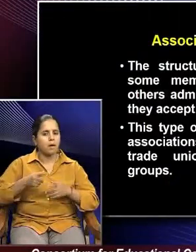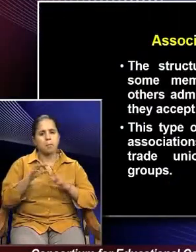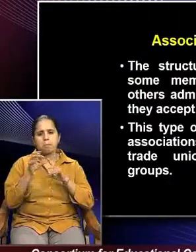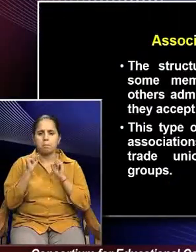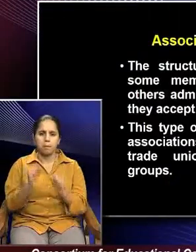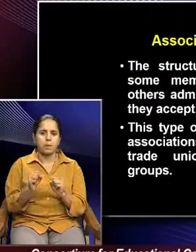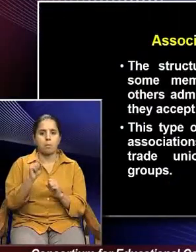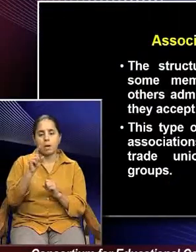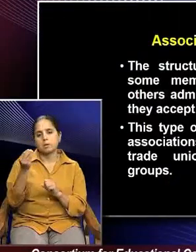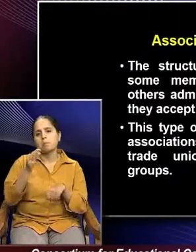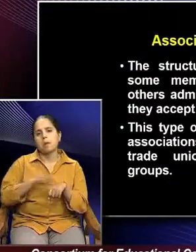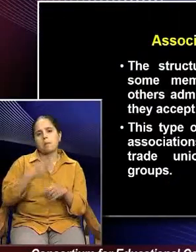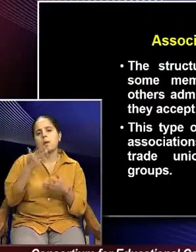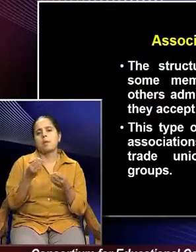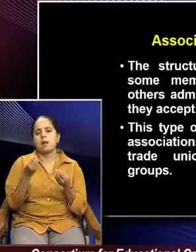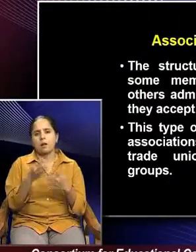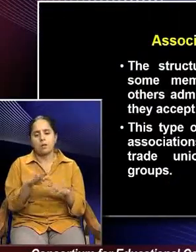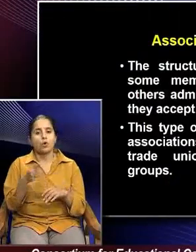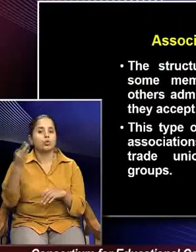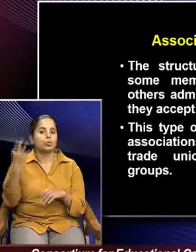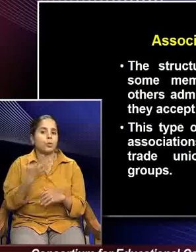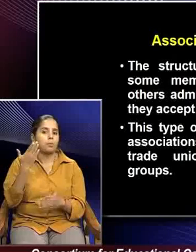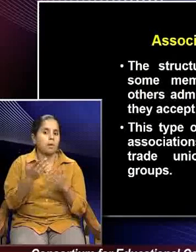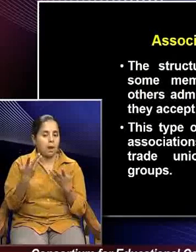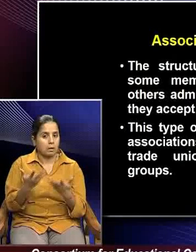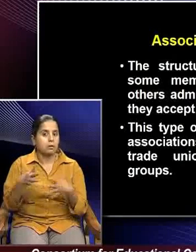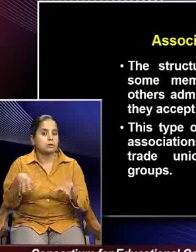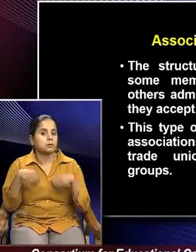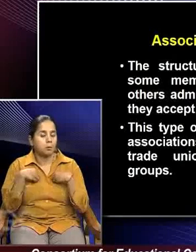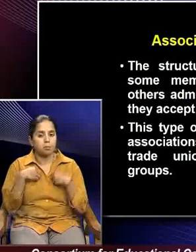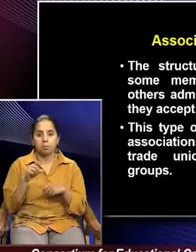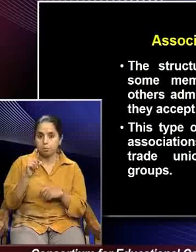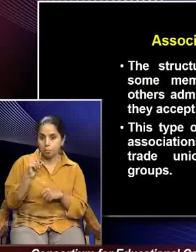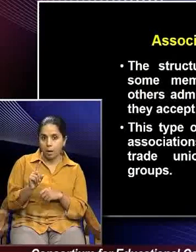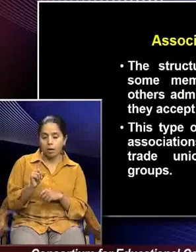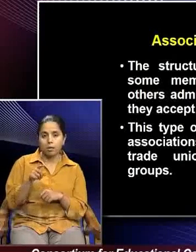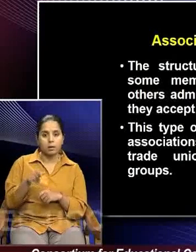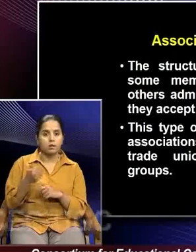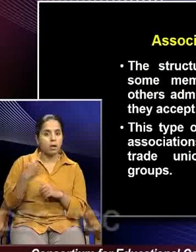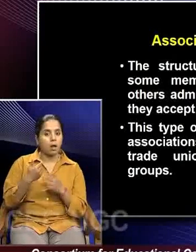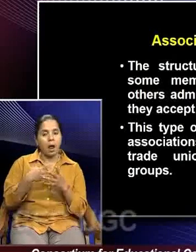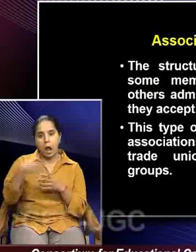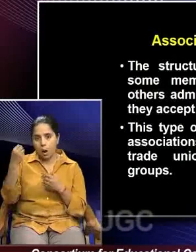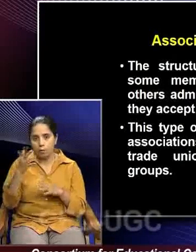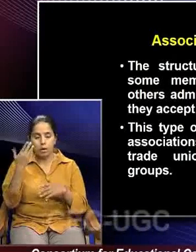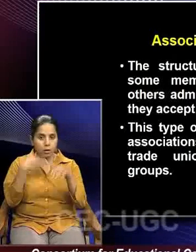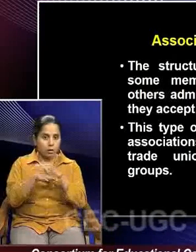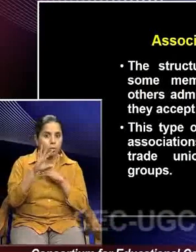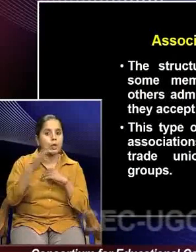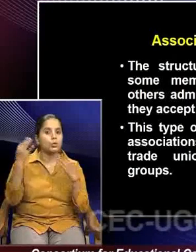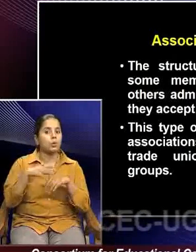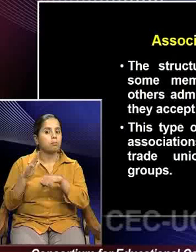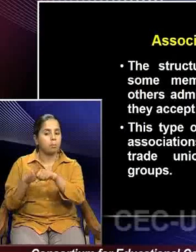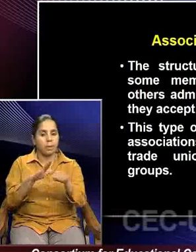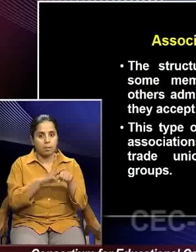some members may leave and new ones may be admitted, but the exit and entry of new